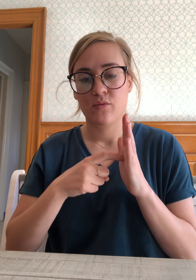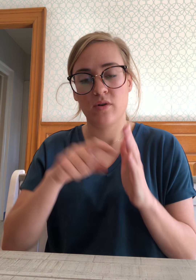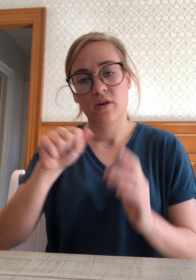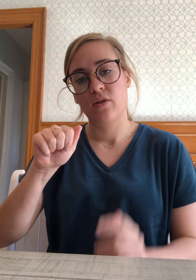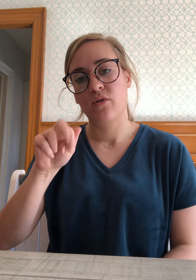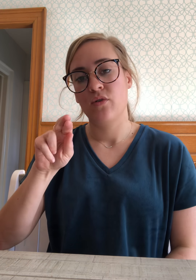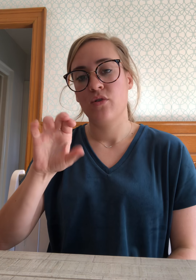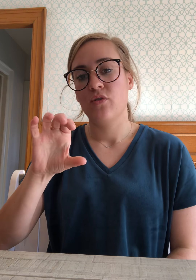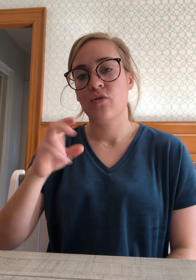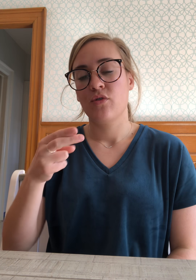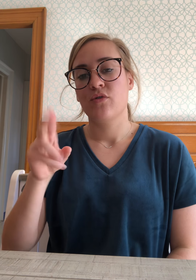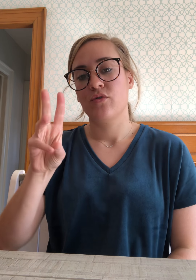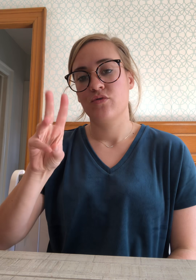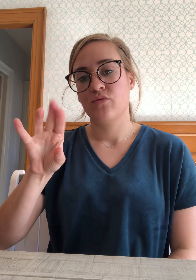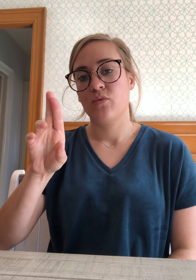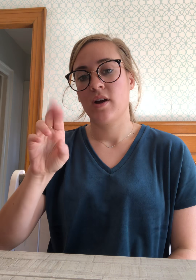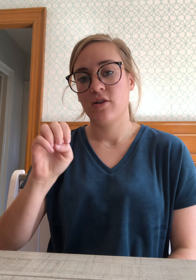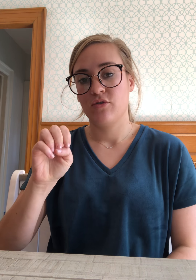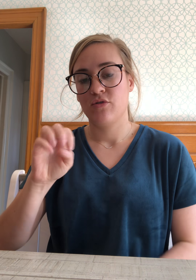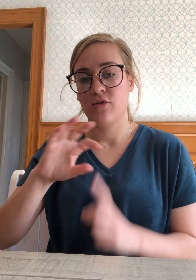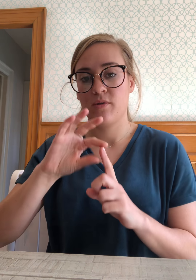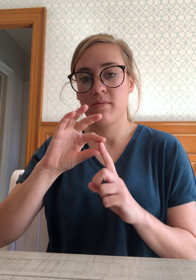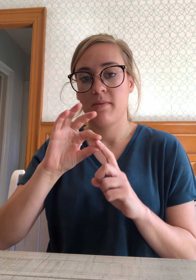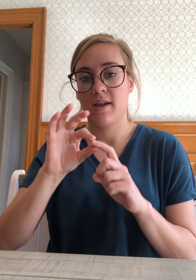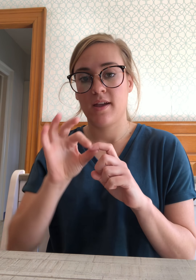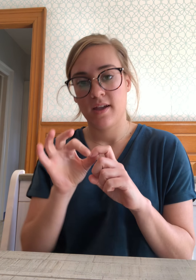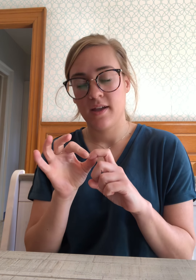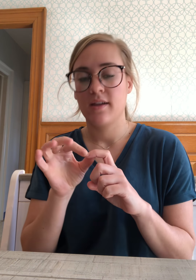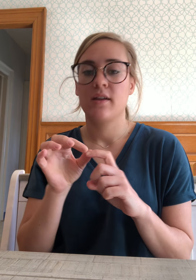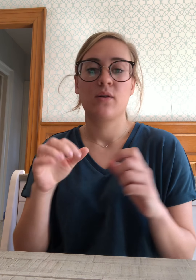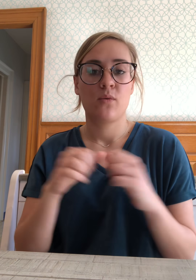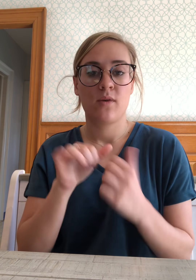bends, and with it you could obtain bodily movement.